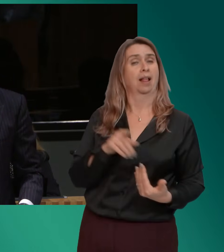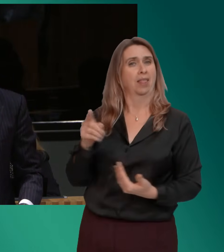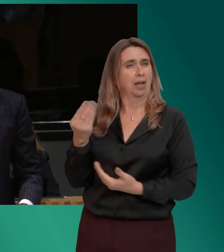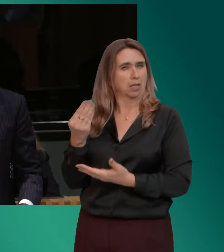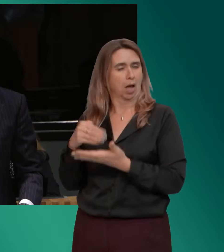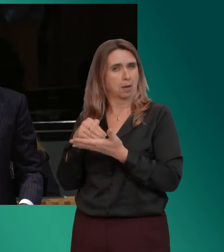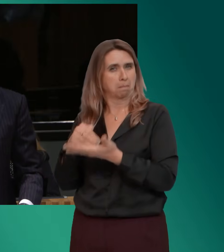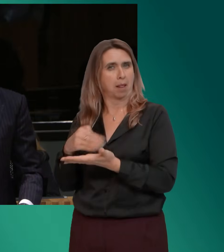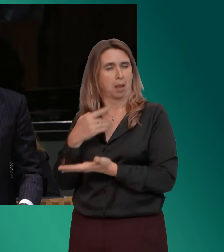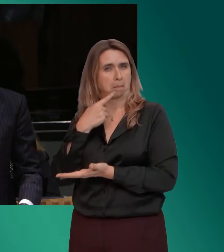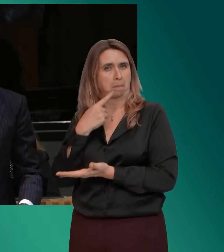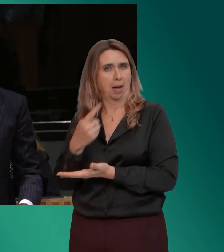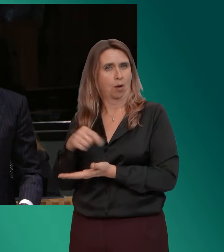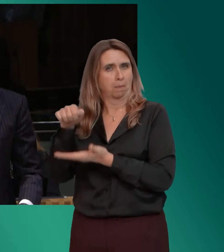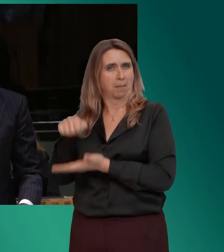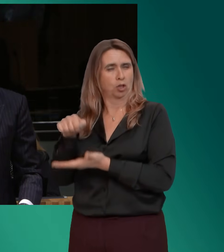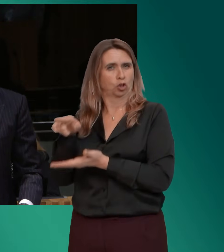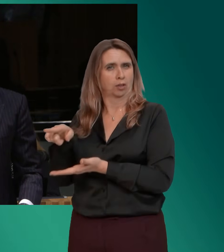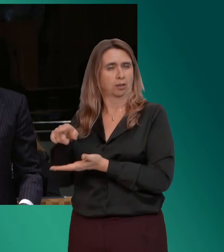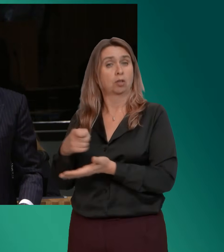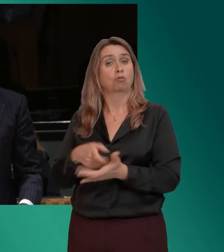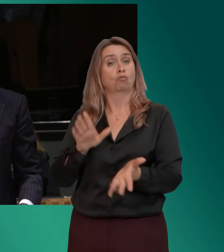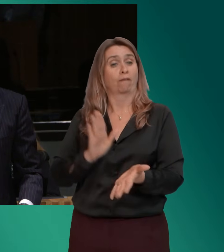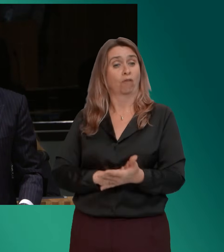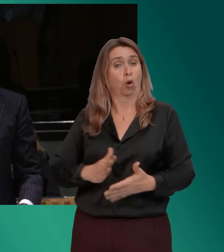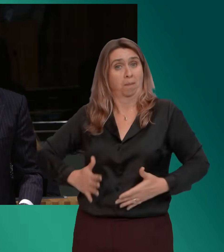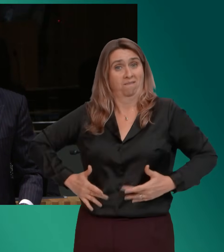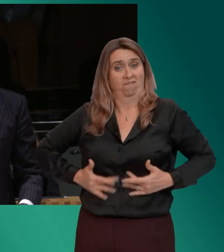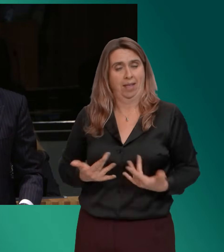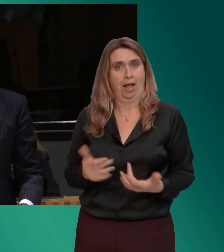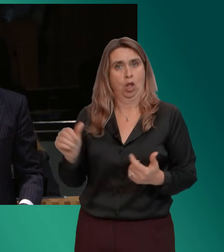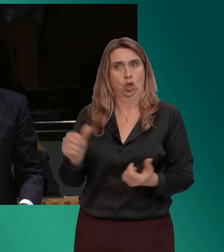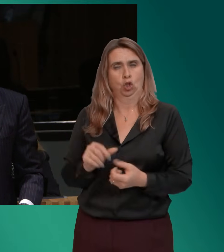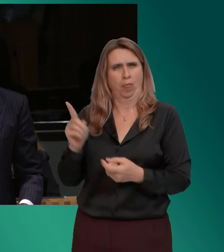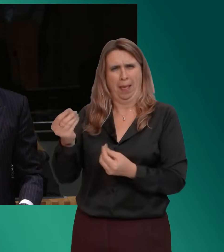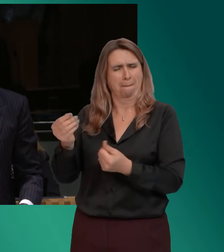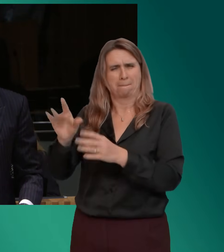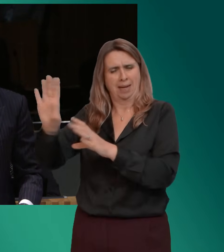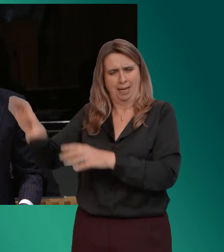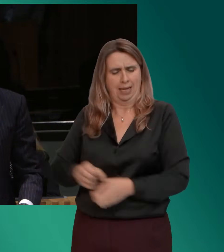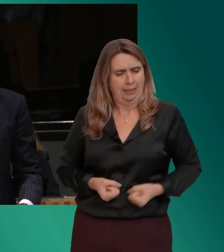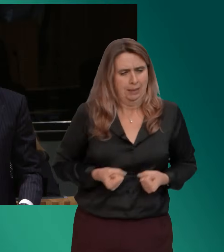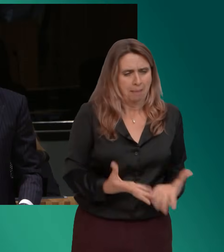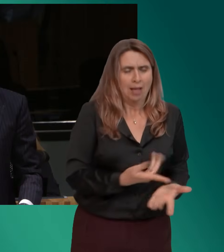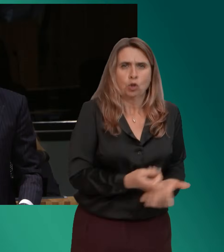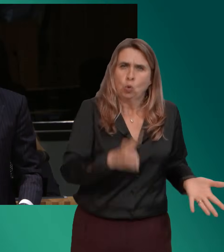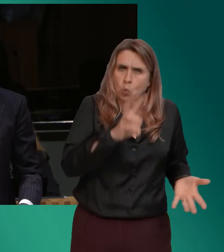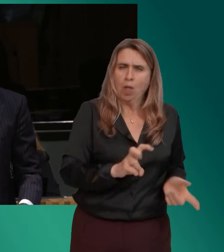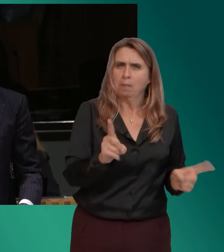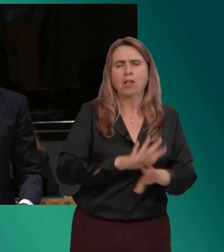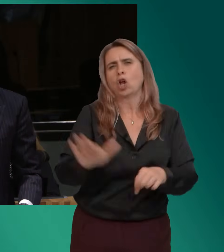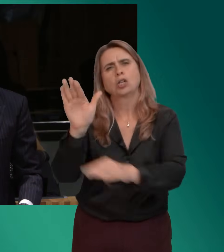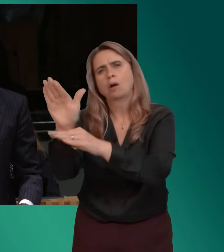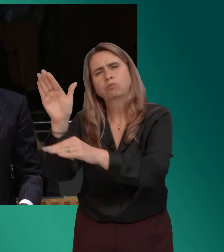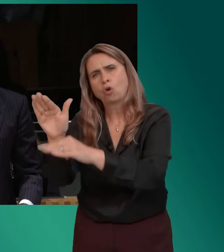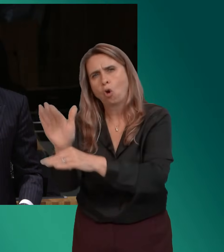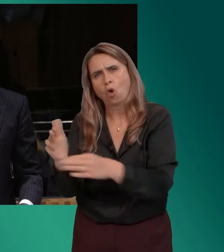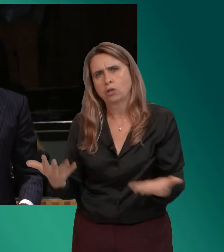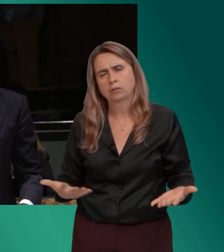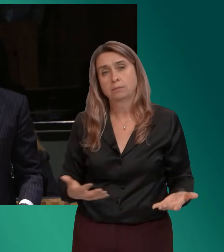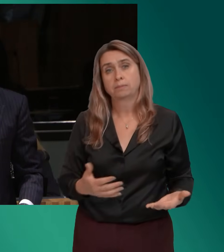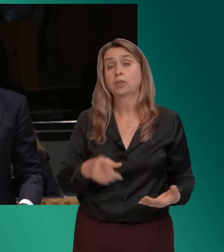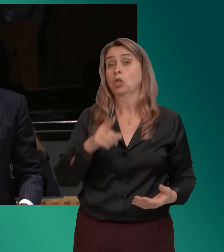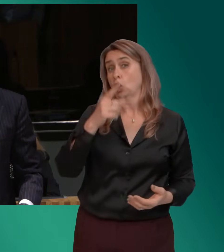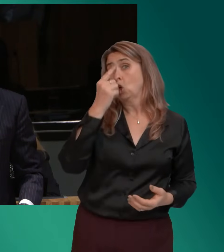million budget. Now, Reform believes that that money should be spent here in Wales on the Welsh NHS. And, for example, it